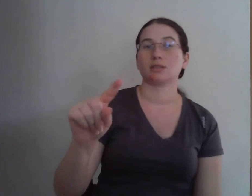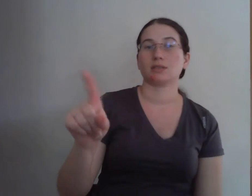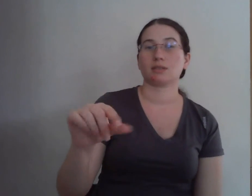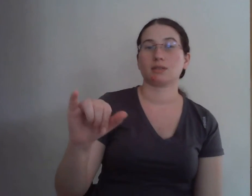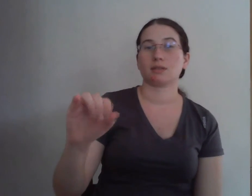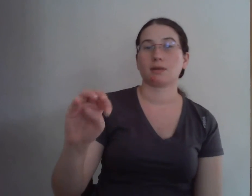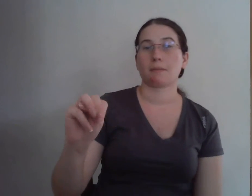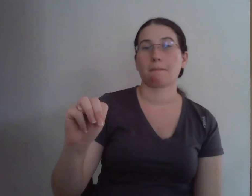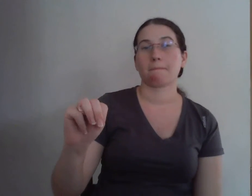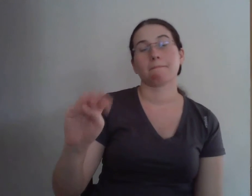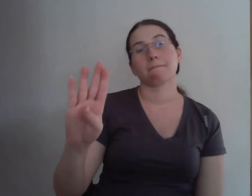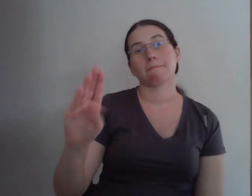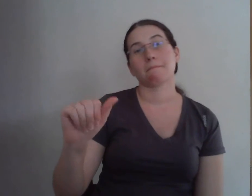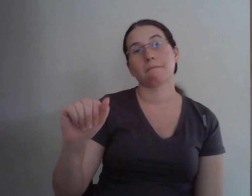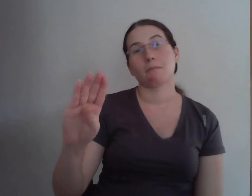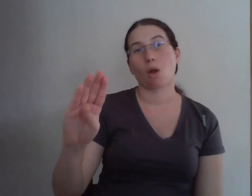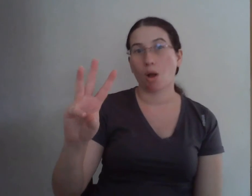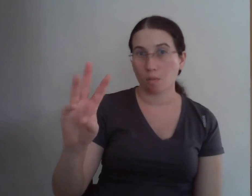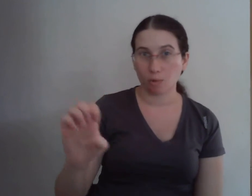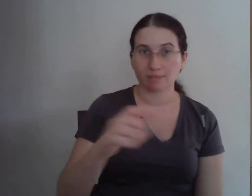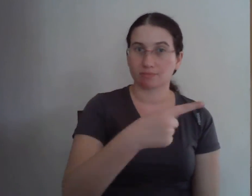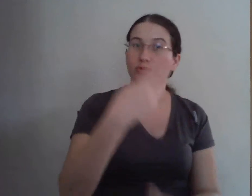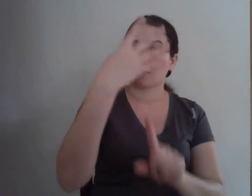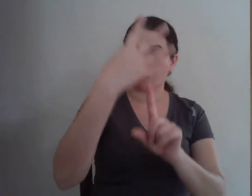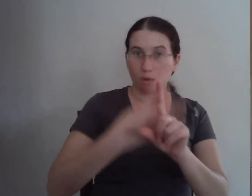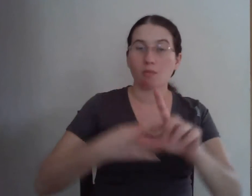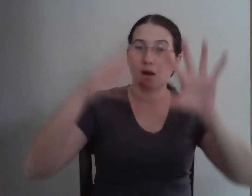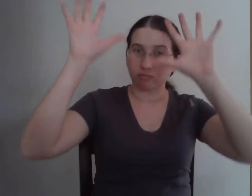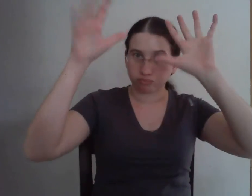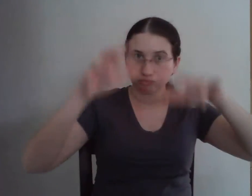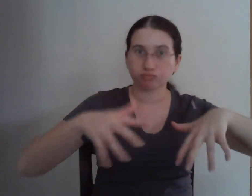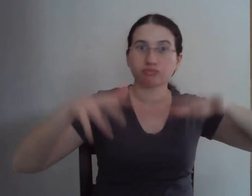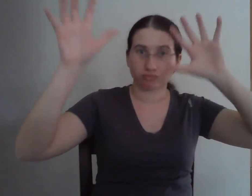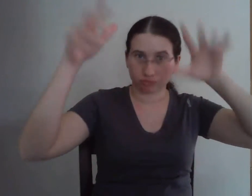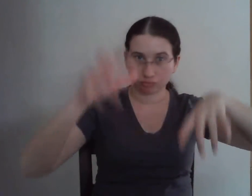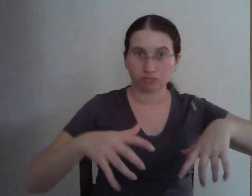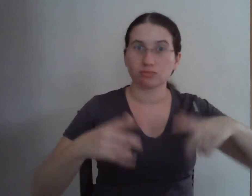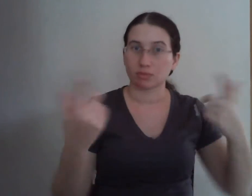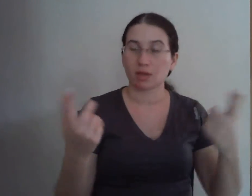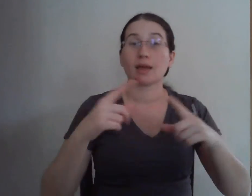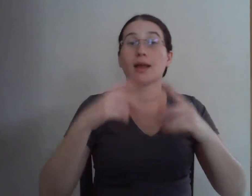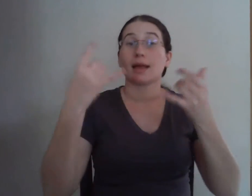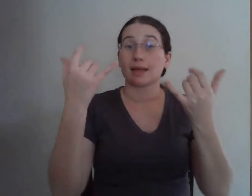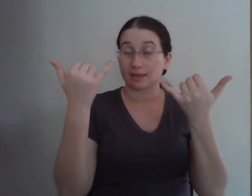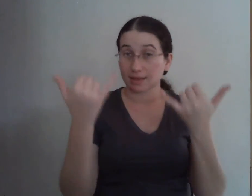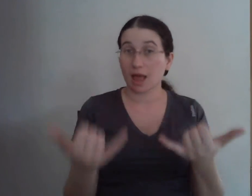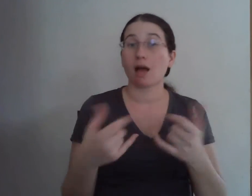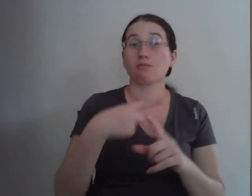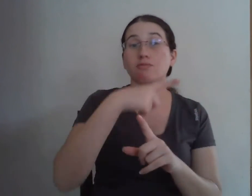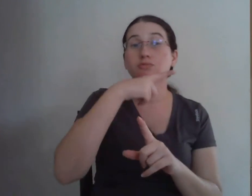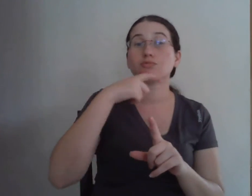good rains, got that year, and it's going into the long dry season. But as you can see, all of that rain, almost all of it,